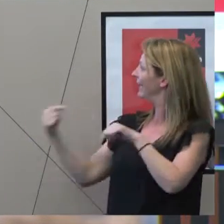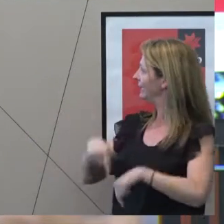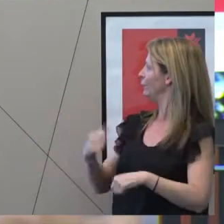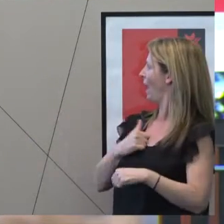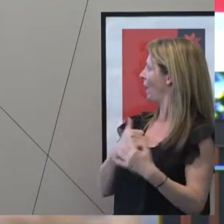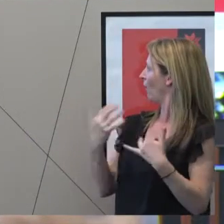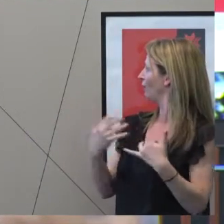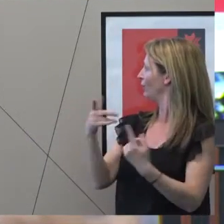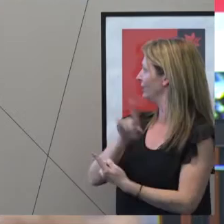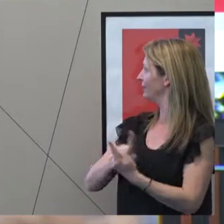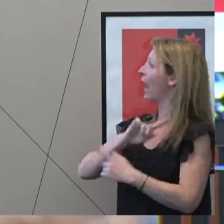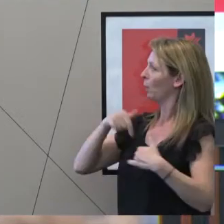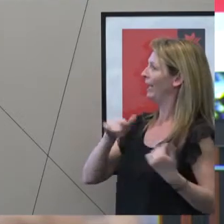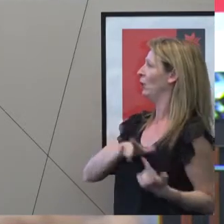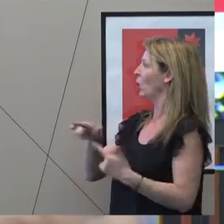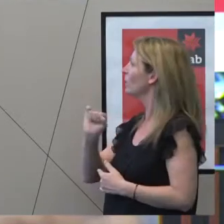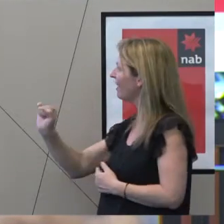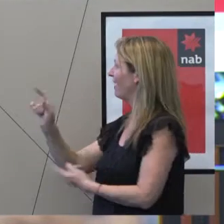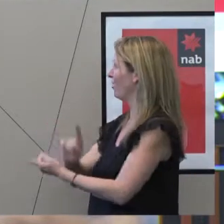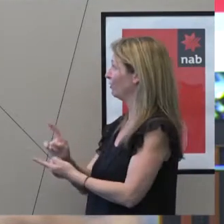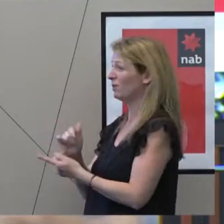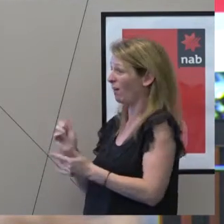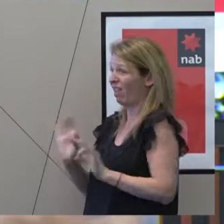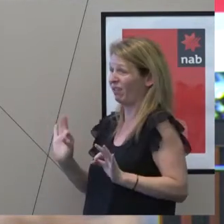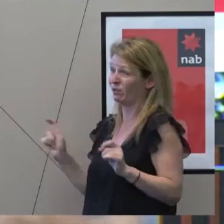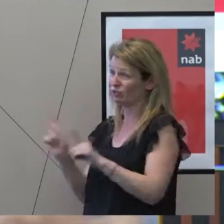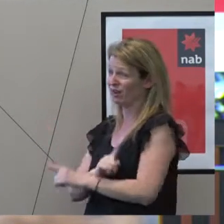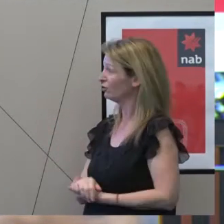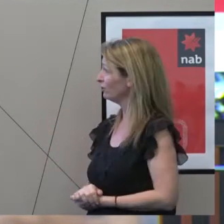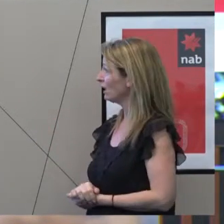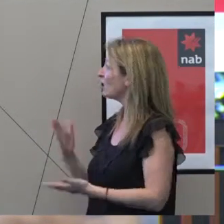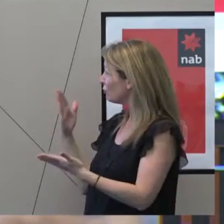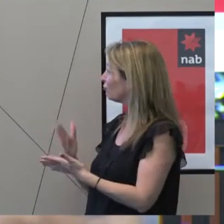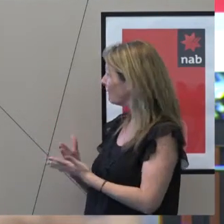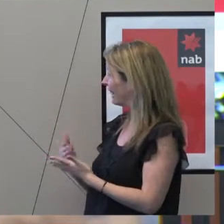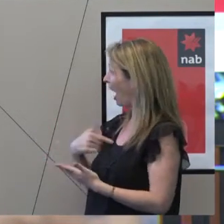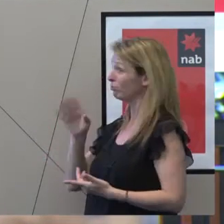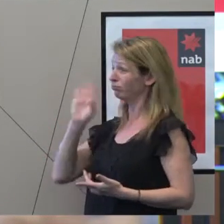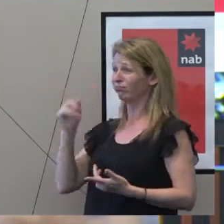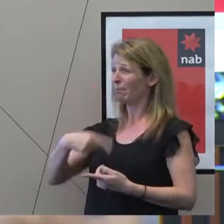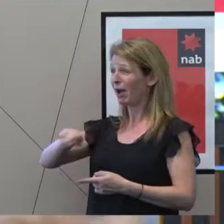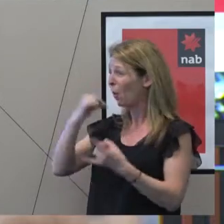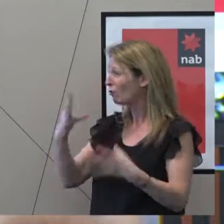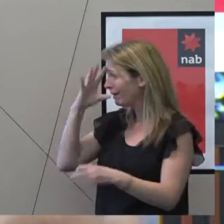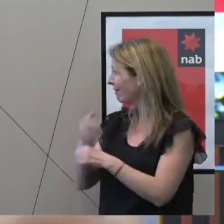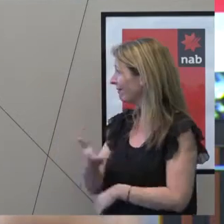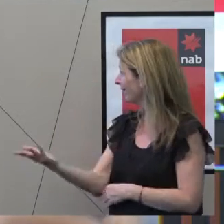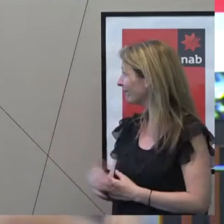and we have a presence at their conferences. Otherwise, nothing's going to change. Because I really am preaching to the converted here.